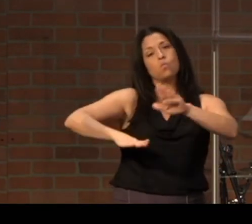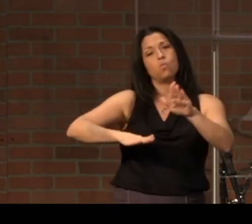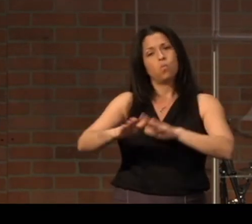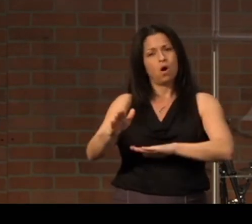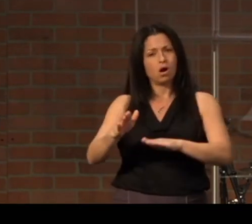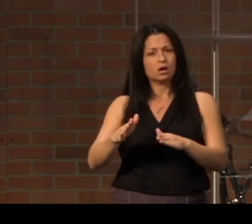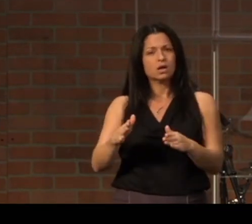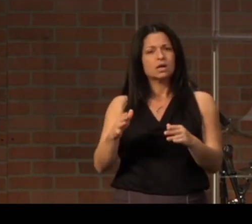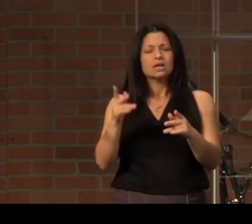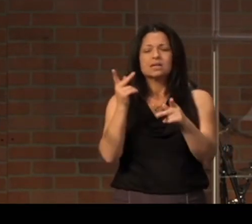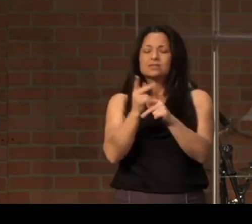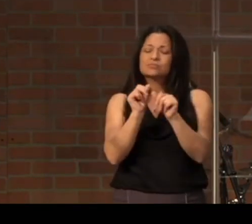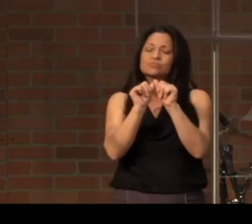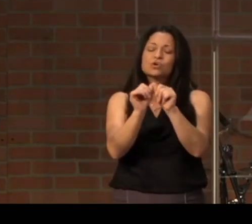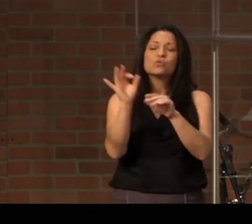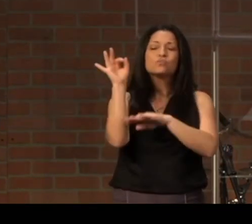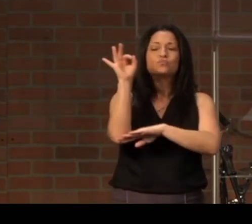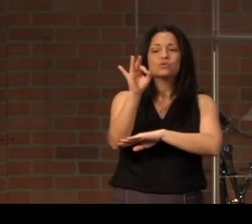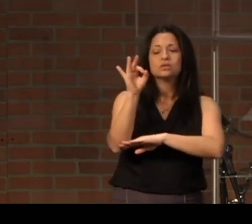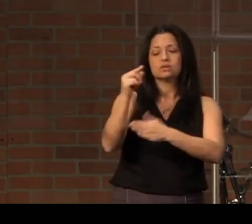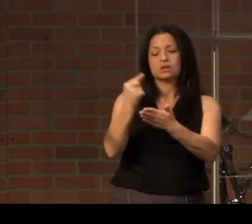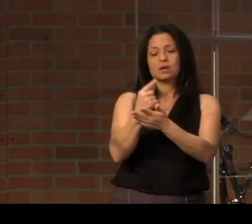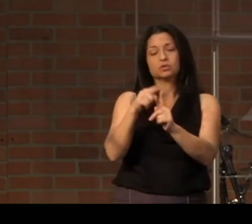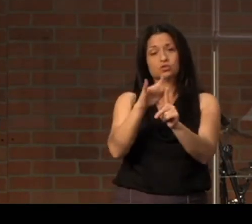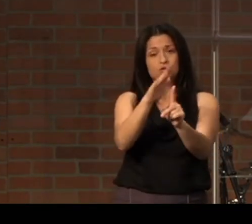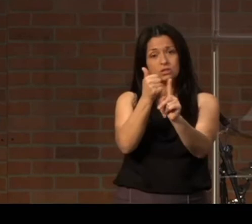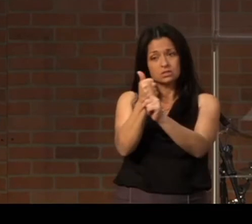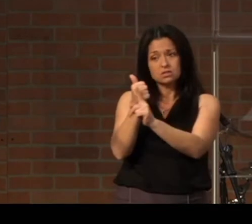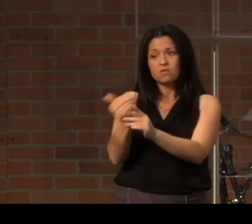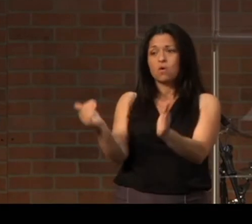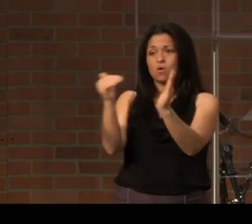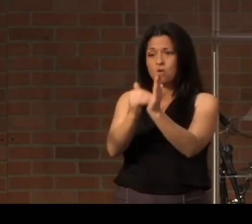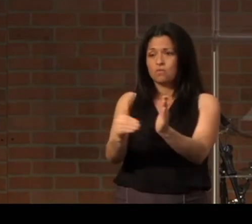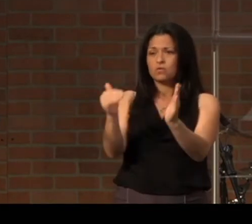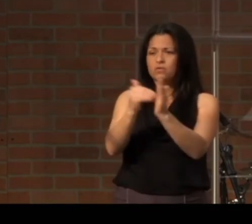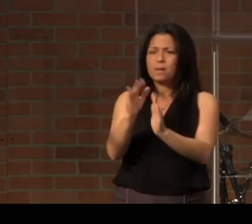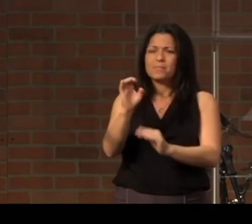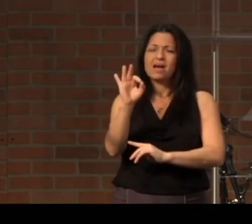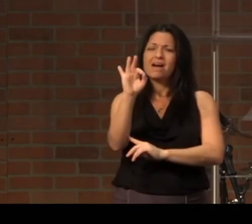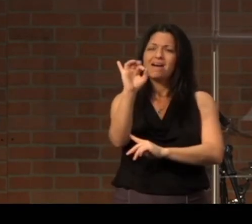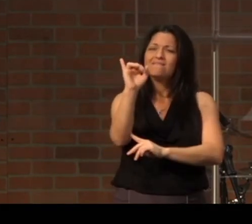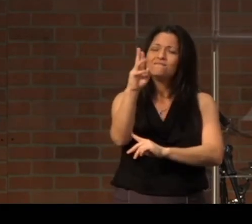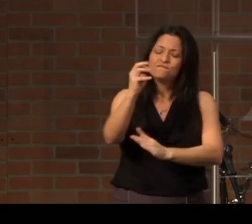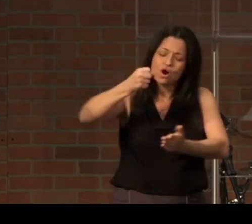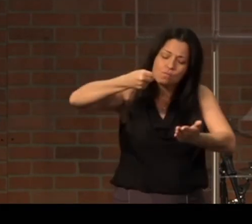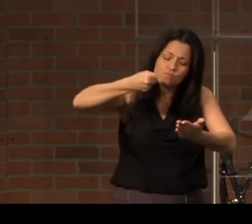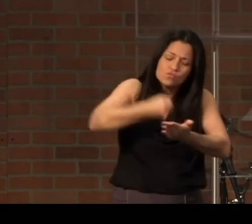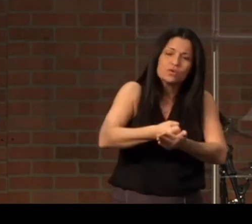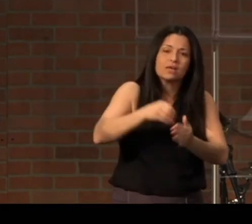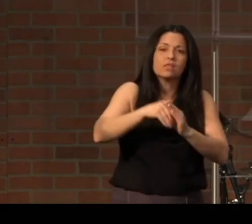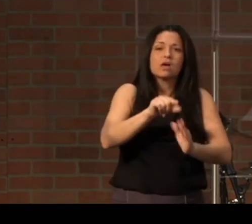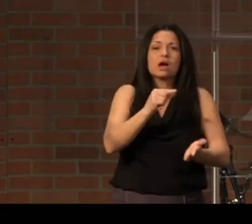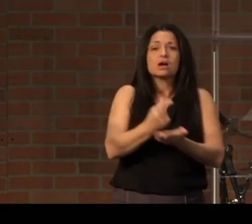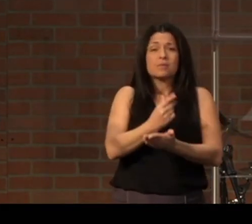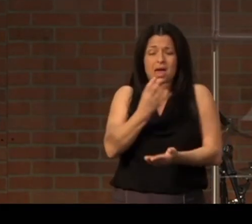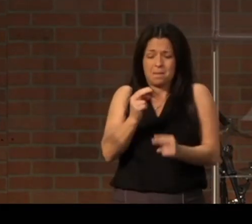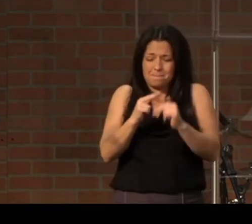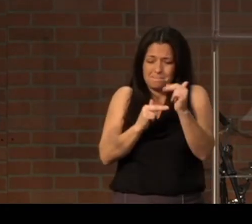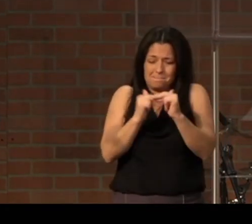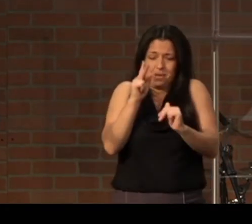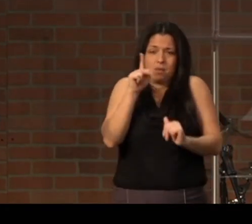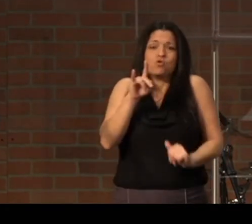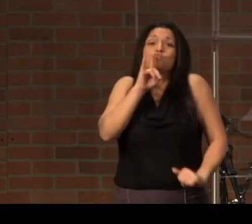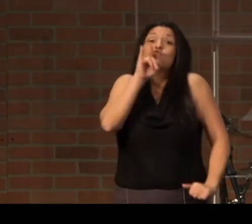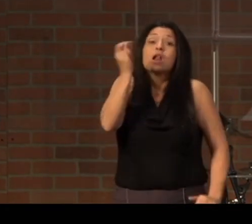yourself over and over again. Everyone needs the gospel every day. Having been firmly rooted in the gospel and now being built up in him, really understanding the